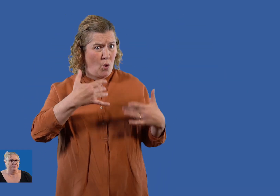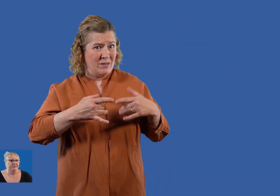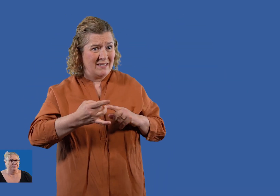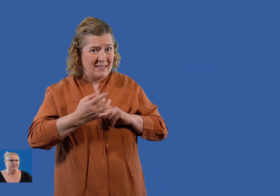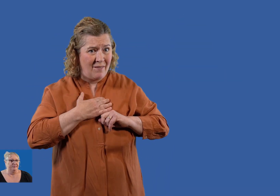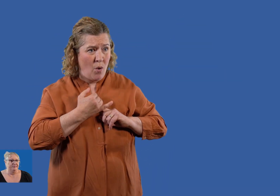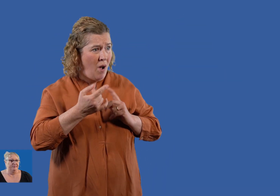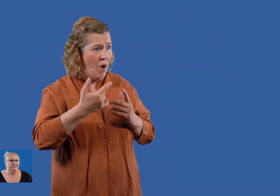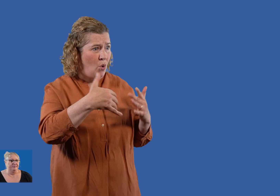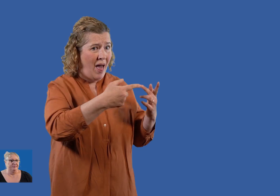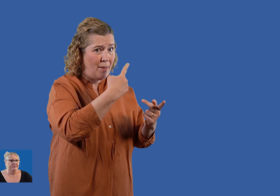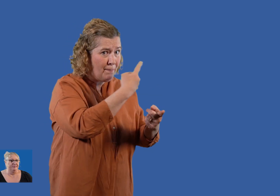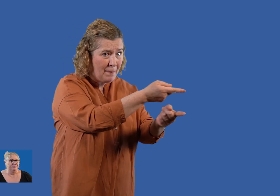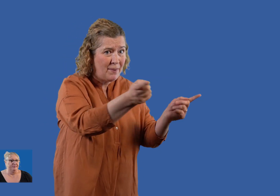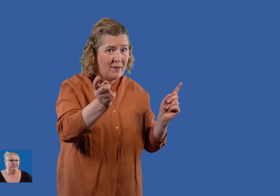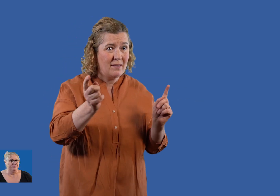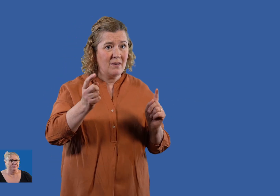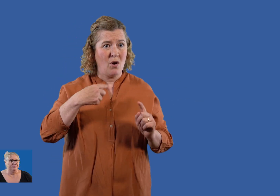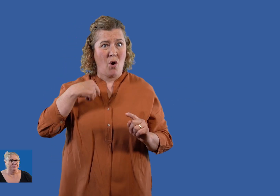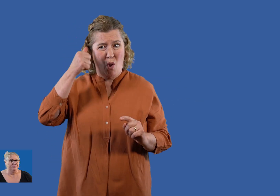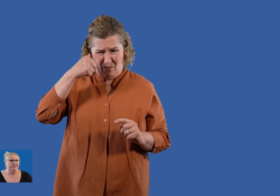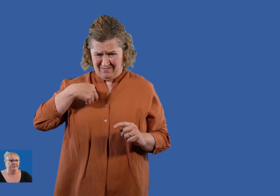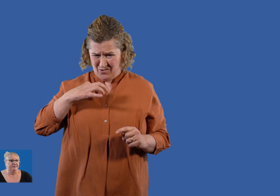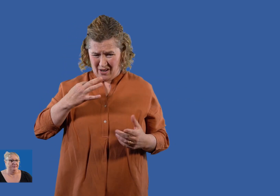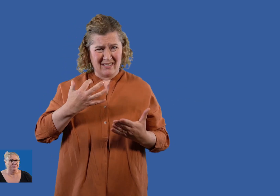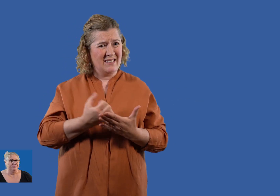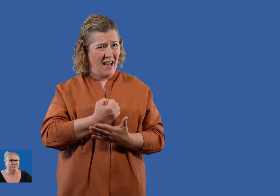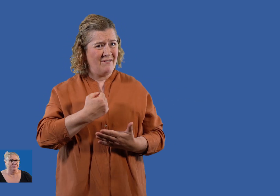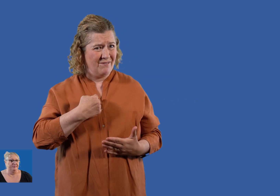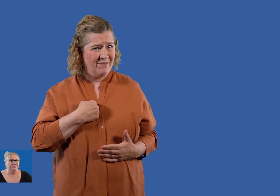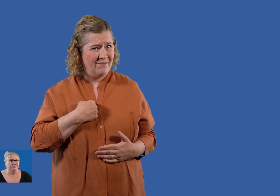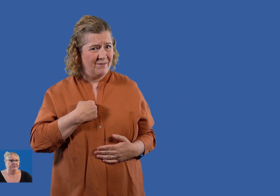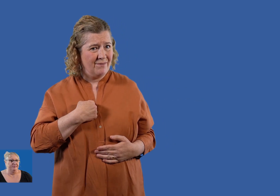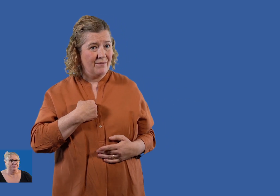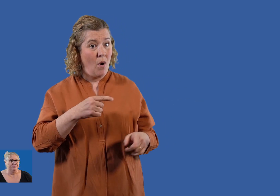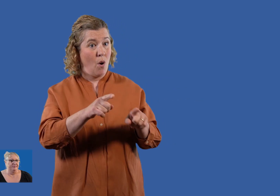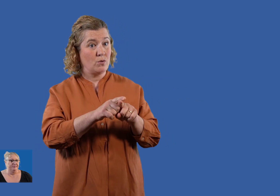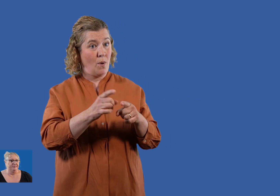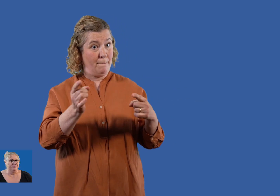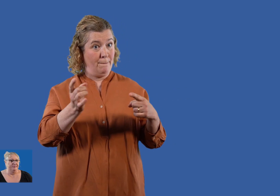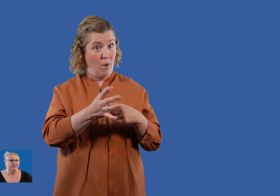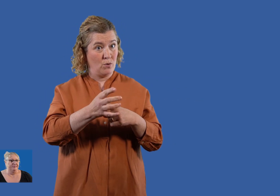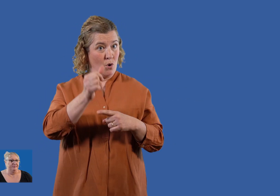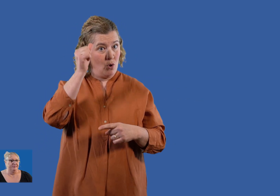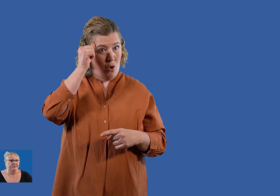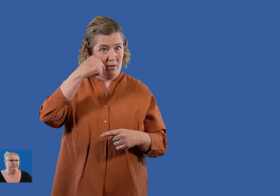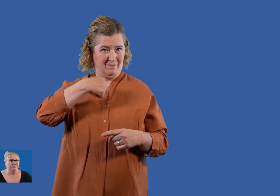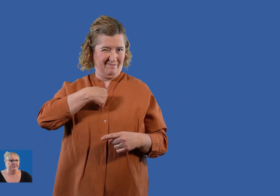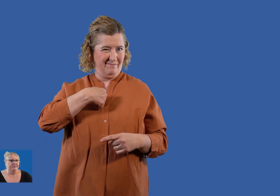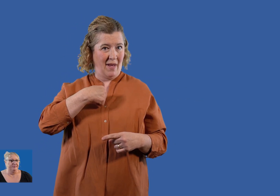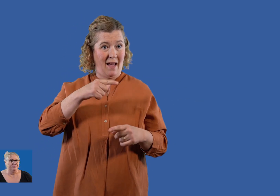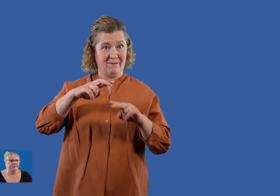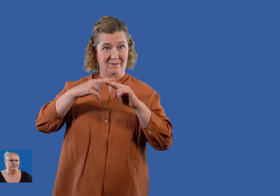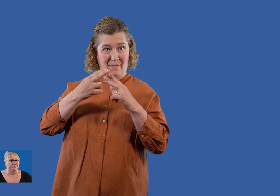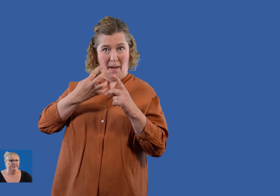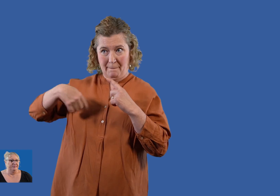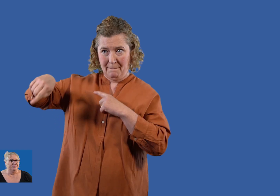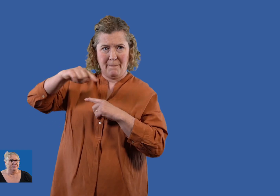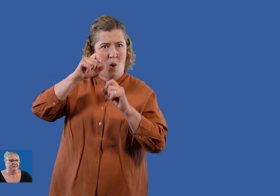thoughts to hurt themselves or others and feel unable to keep themselves safe. And it's important that the person and family are aware of services that can